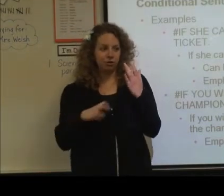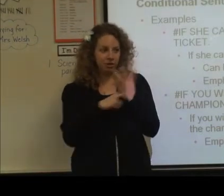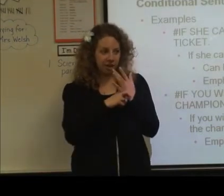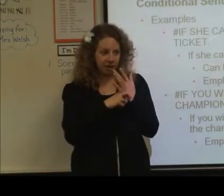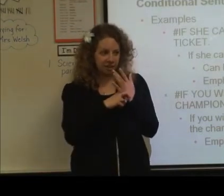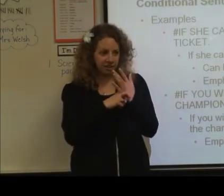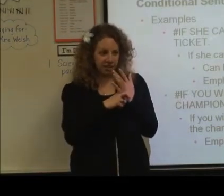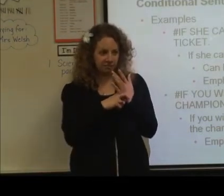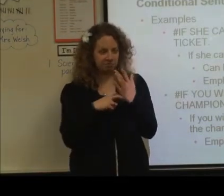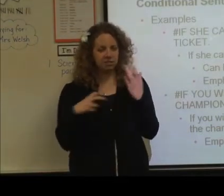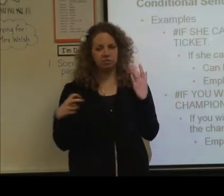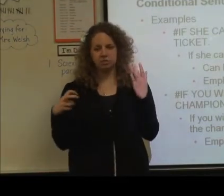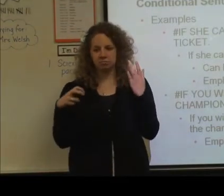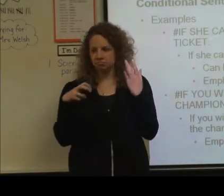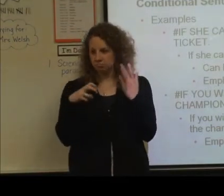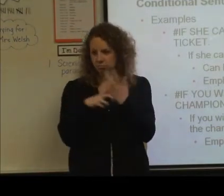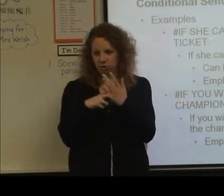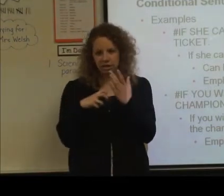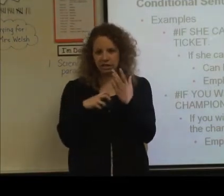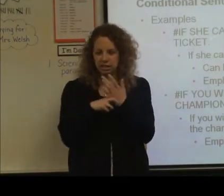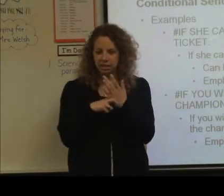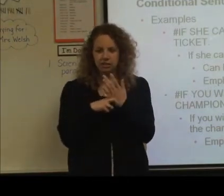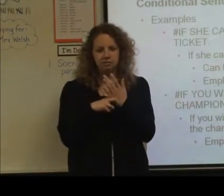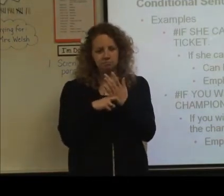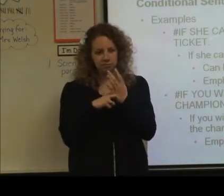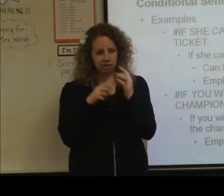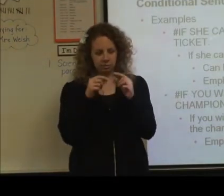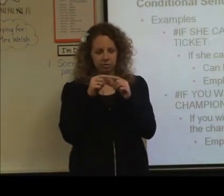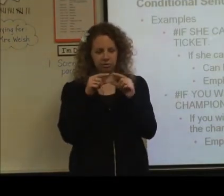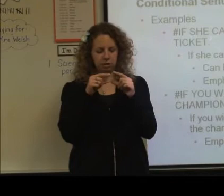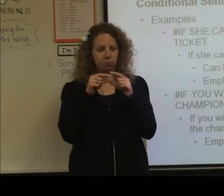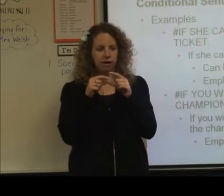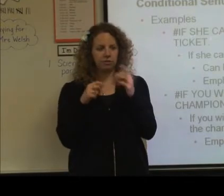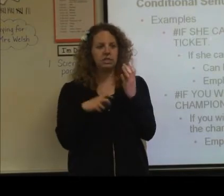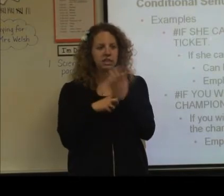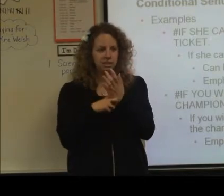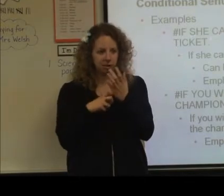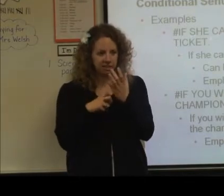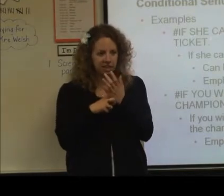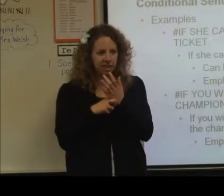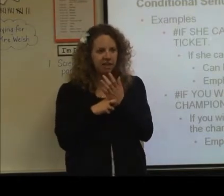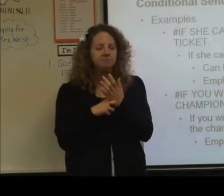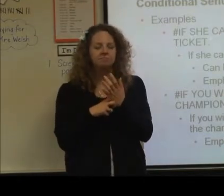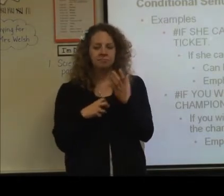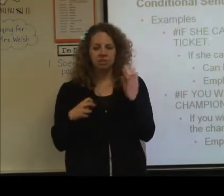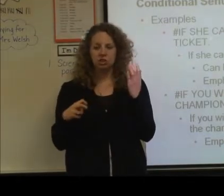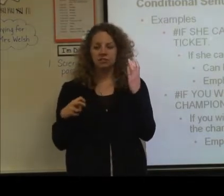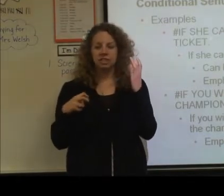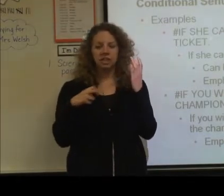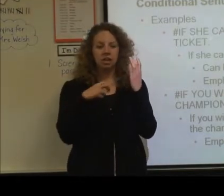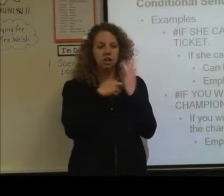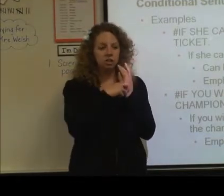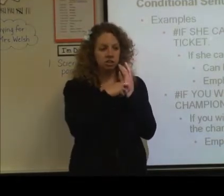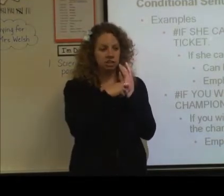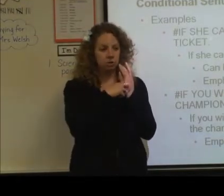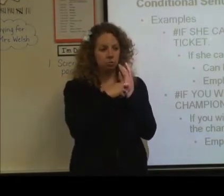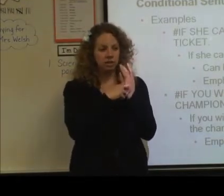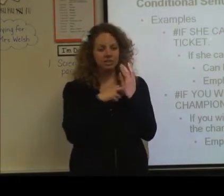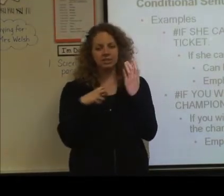over and I got a ticket. This is, or I need like one of those like little raffle tickets. I bought a ticket. So I've seen it just in once, and then